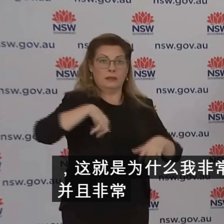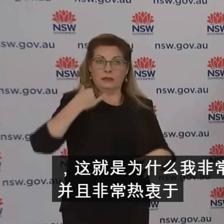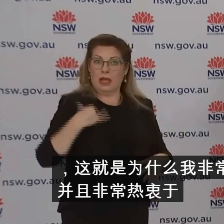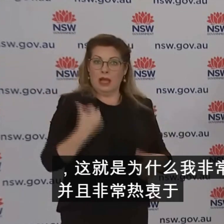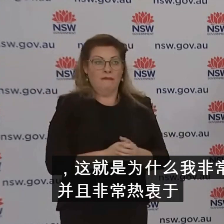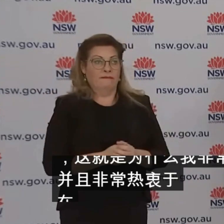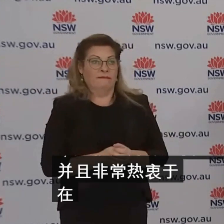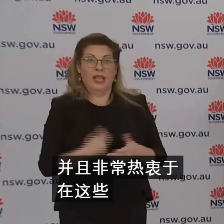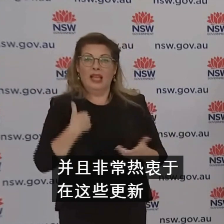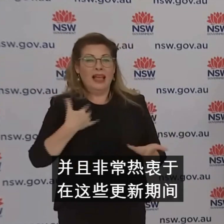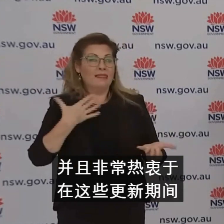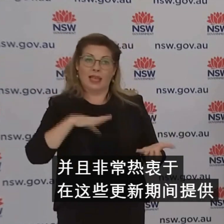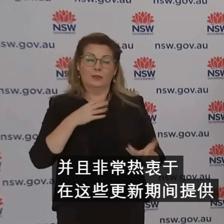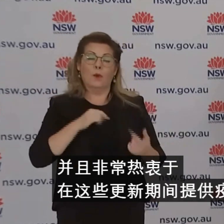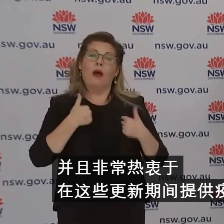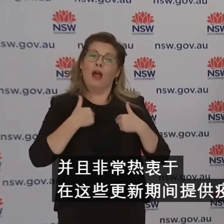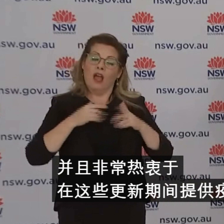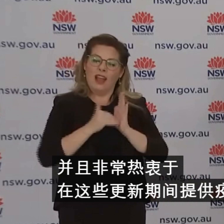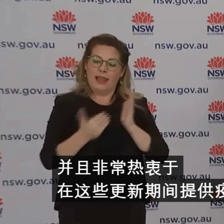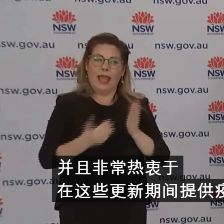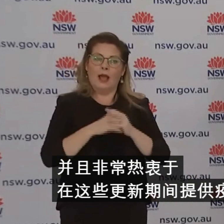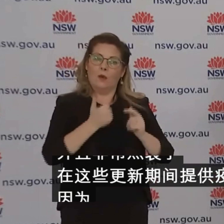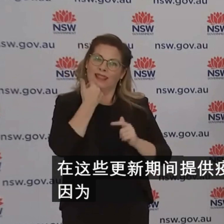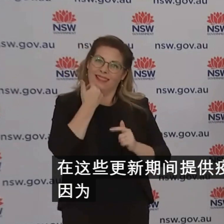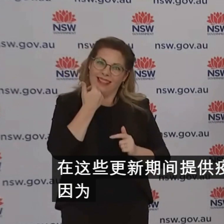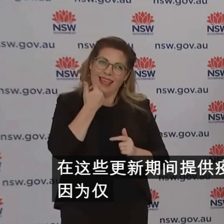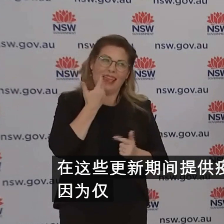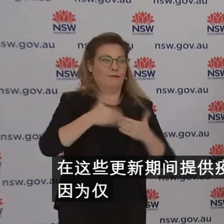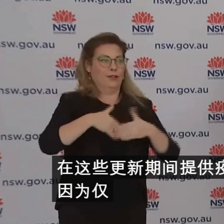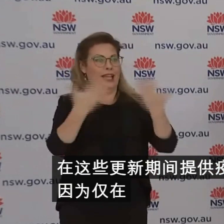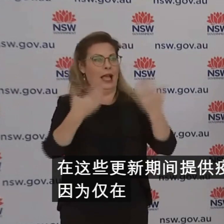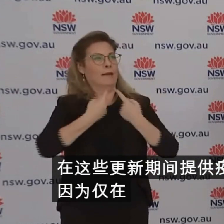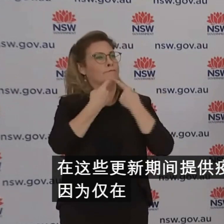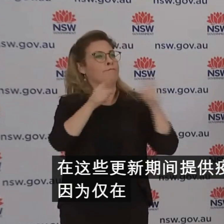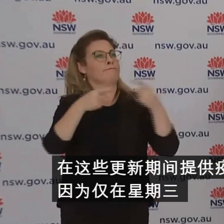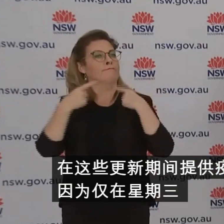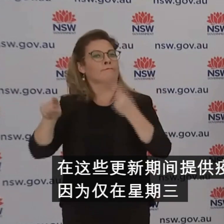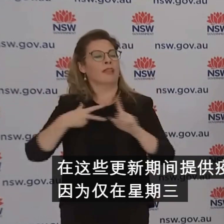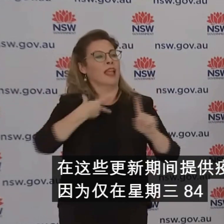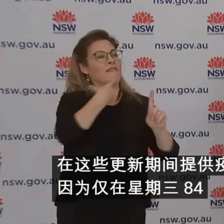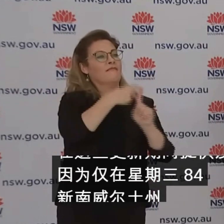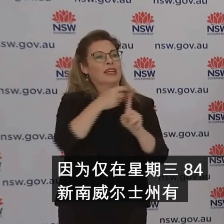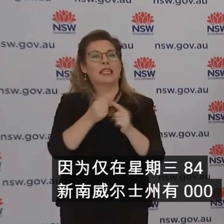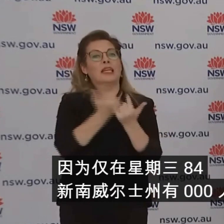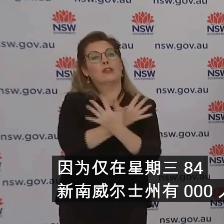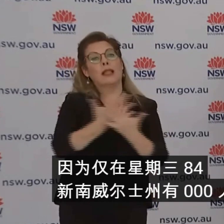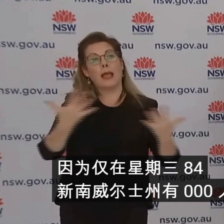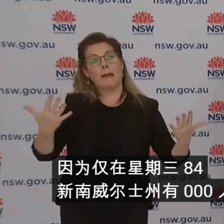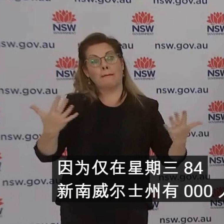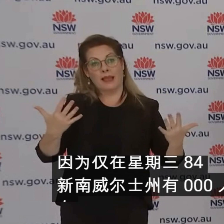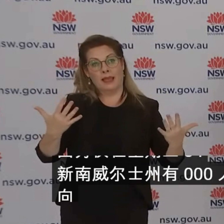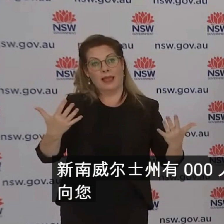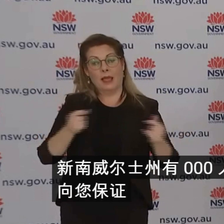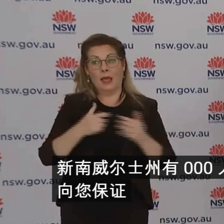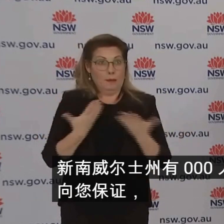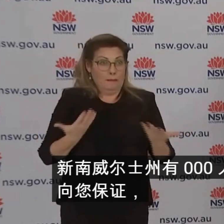vaccination updates during these updates, because on Wednesday alone, when 84,000 people in New South Wales got a jab, and